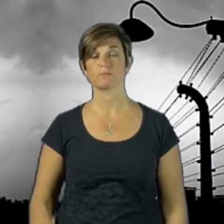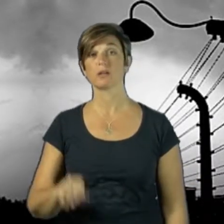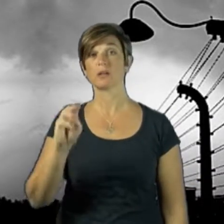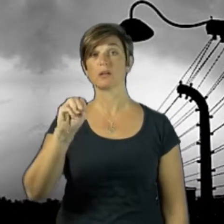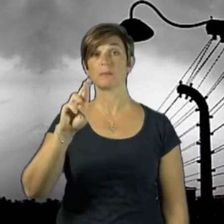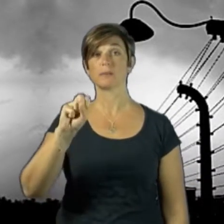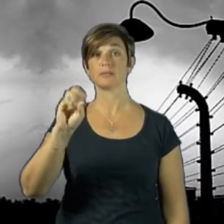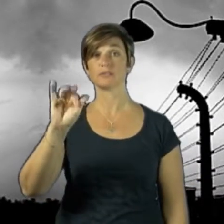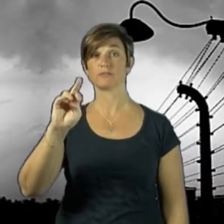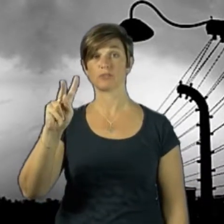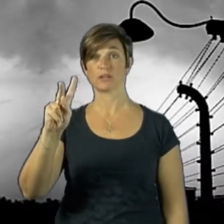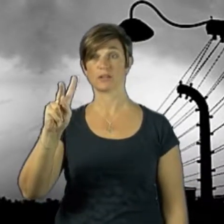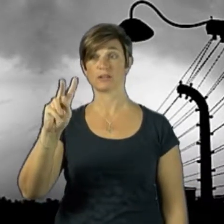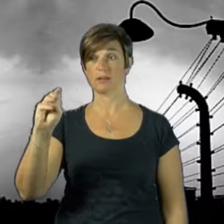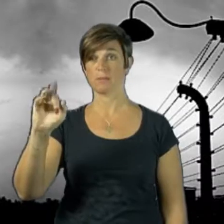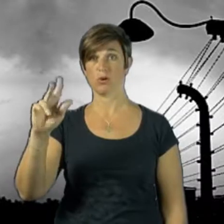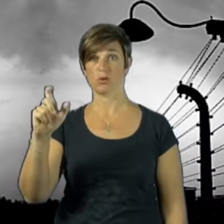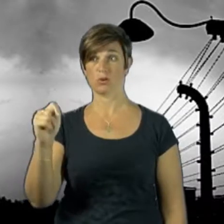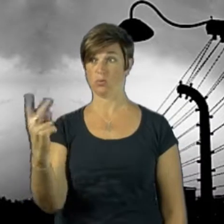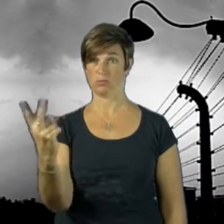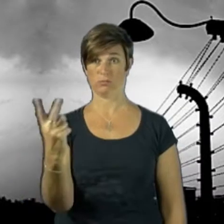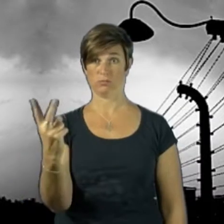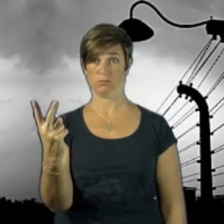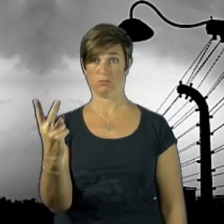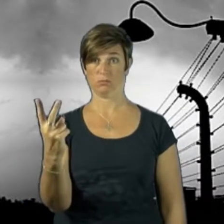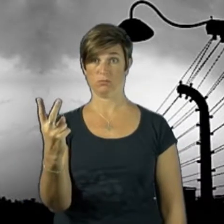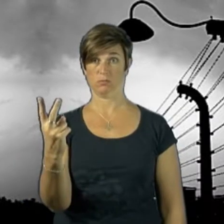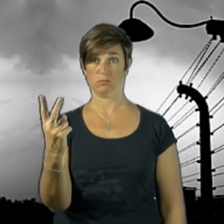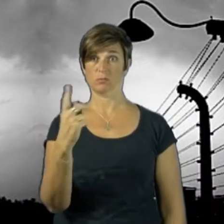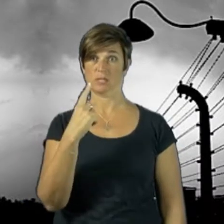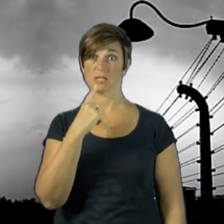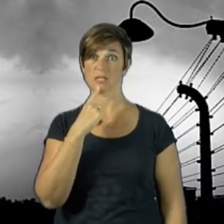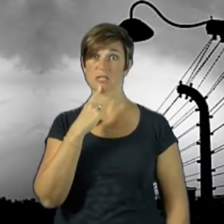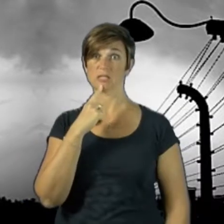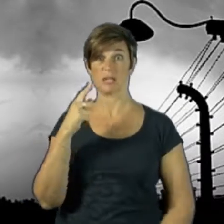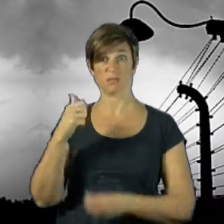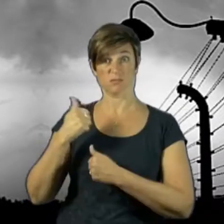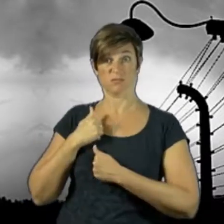Mrs. Frank, echoed by Margot, said, "We are, of course, going with her."